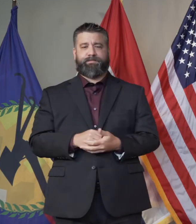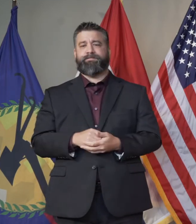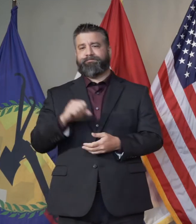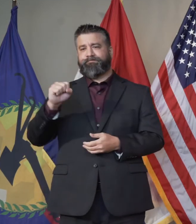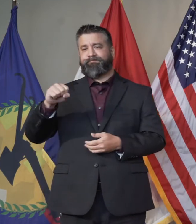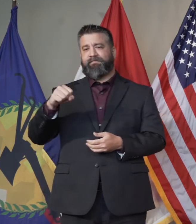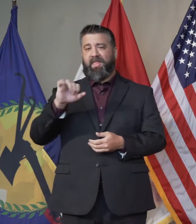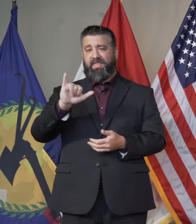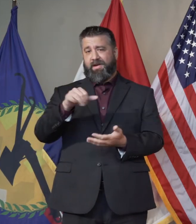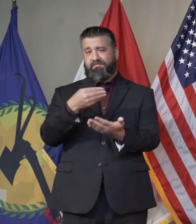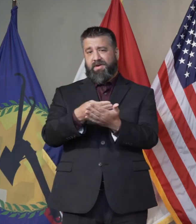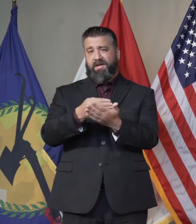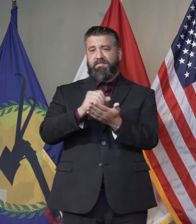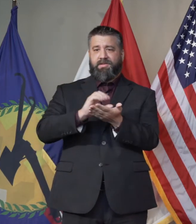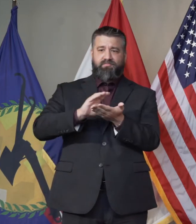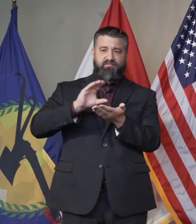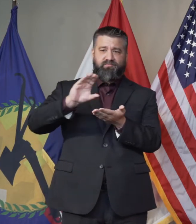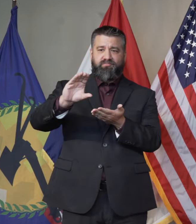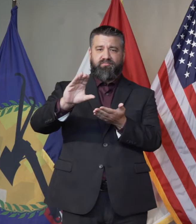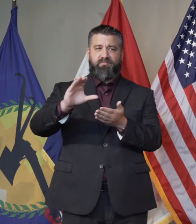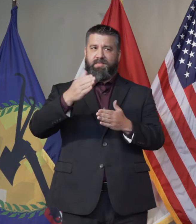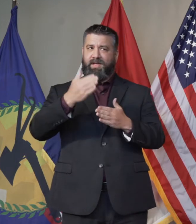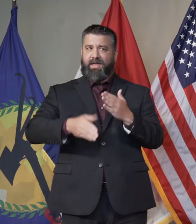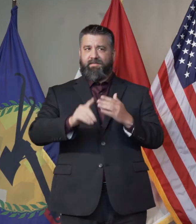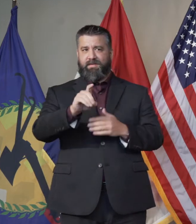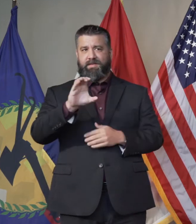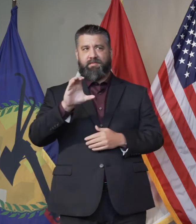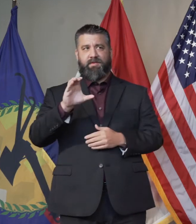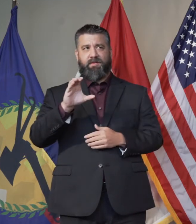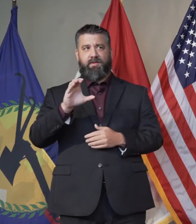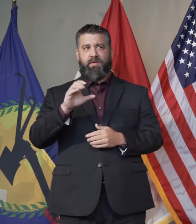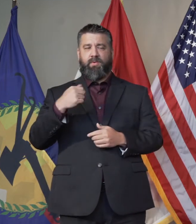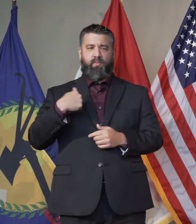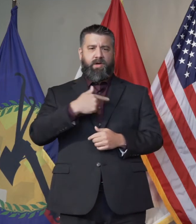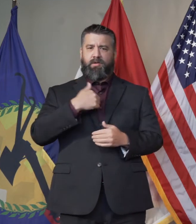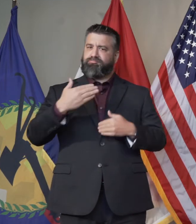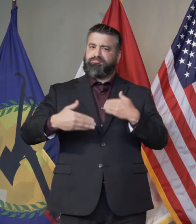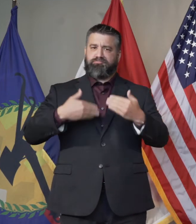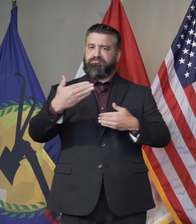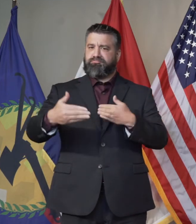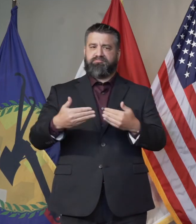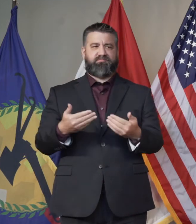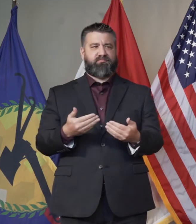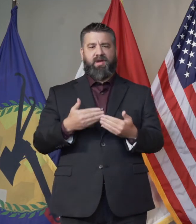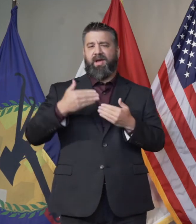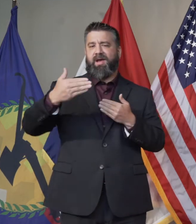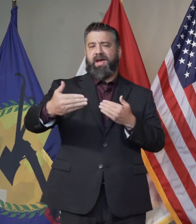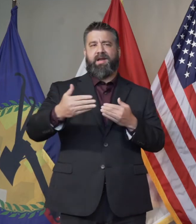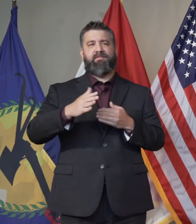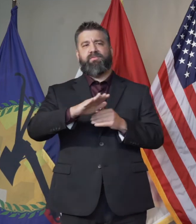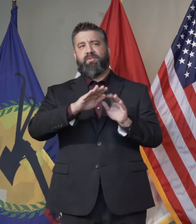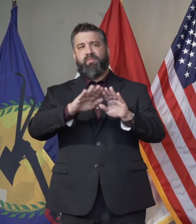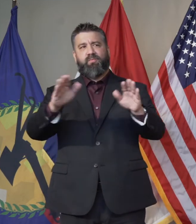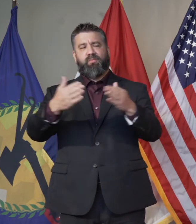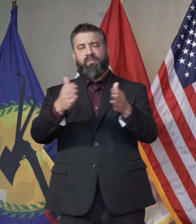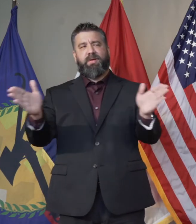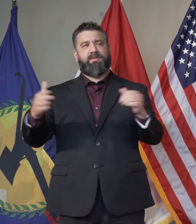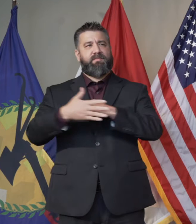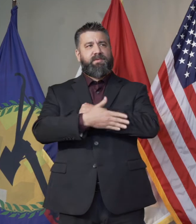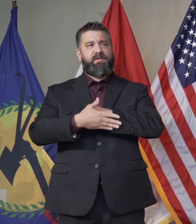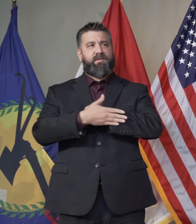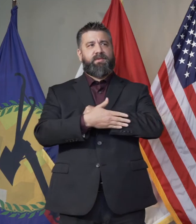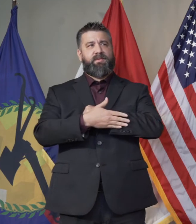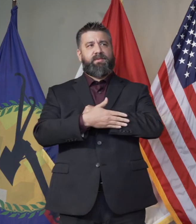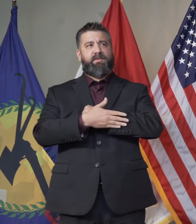to be distributed by the end of the year. We're well on track to distribute them. We're way ahead of the rest of the country. But this conversation about the distribution of